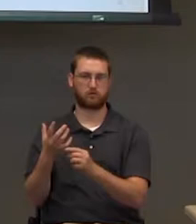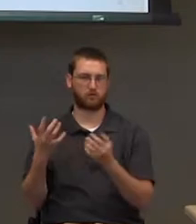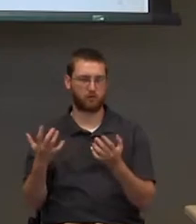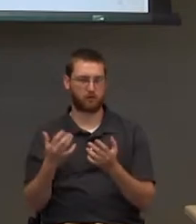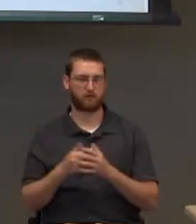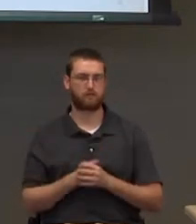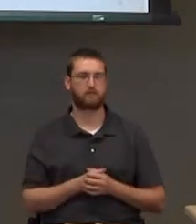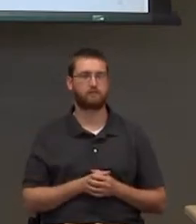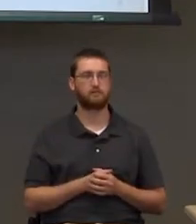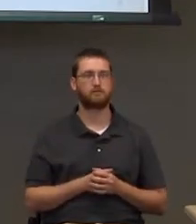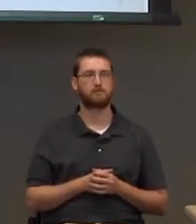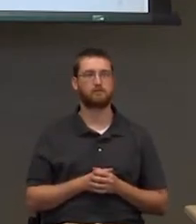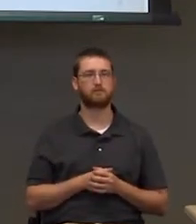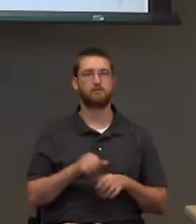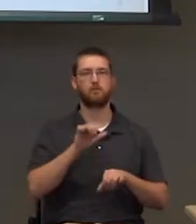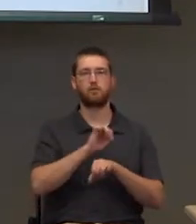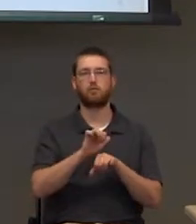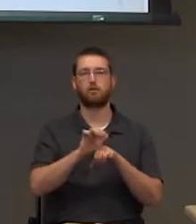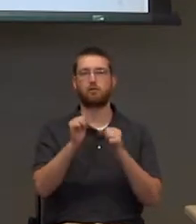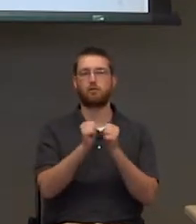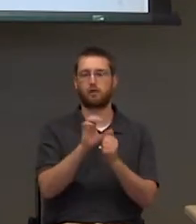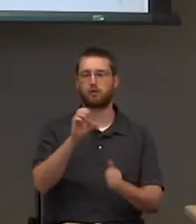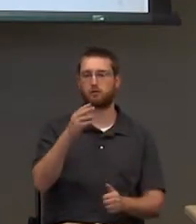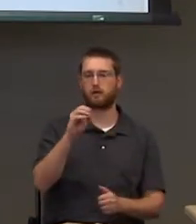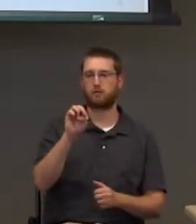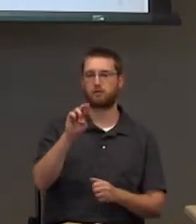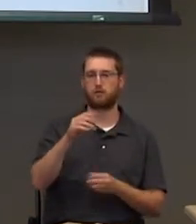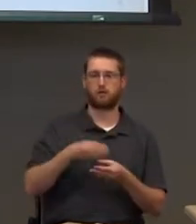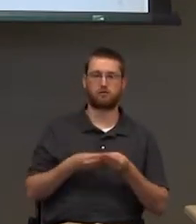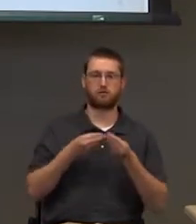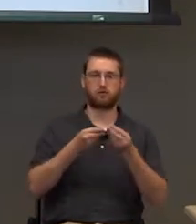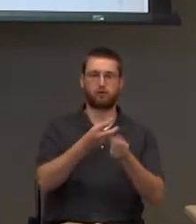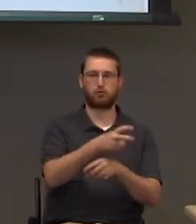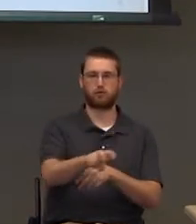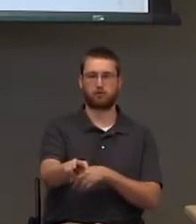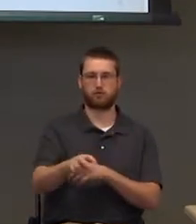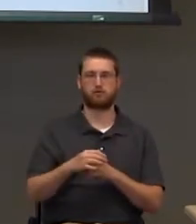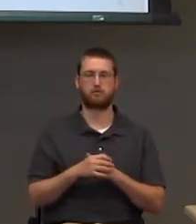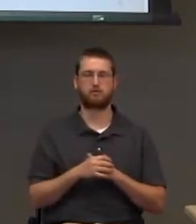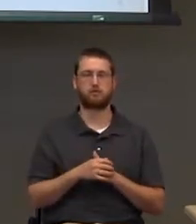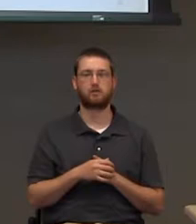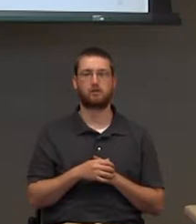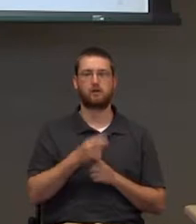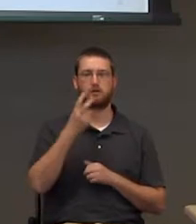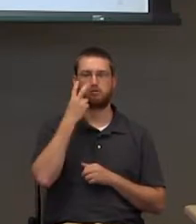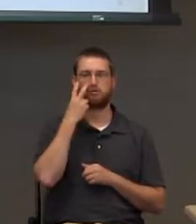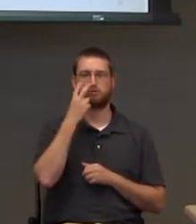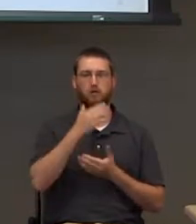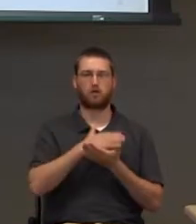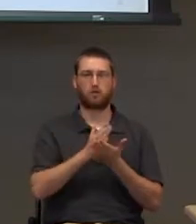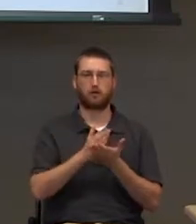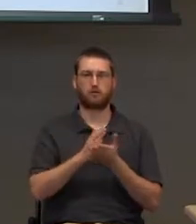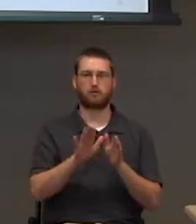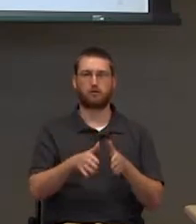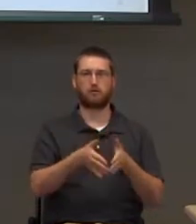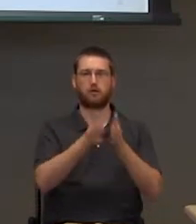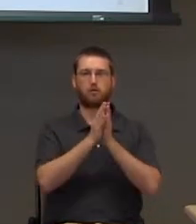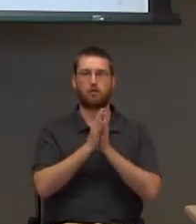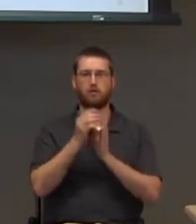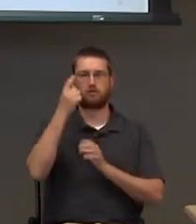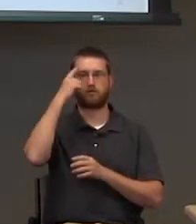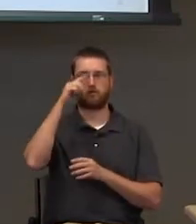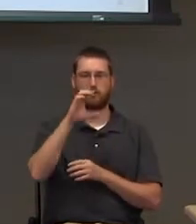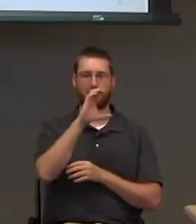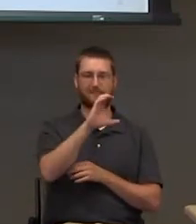in just a little while. Working with the Chamber for a smooth transition, you saw in the budget request for a Chief Operating